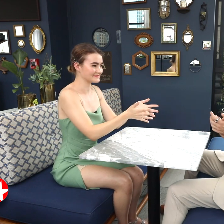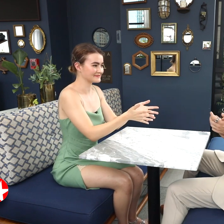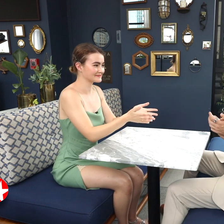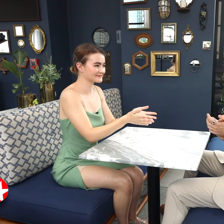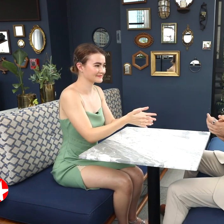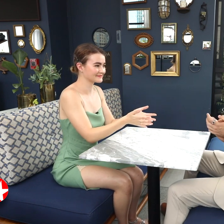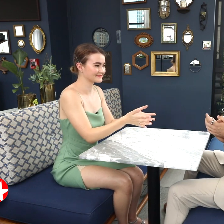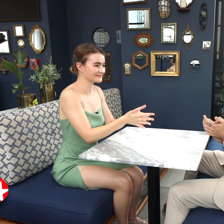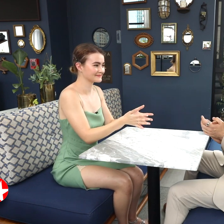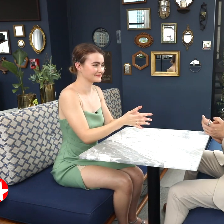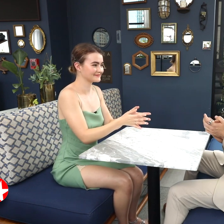Do you remember happy?